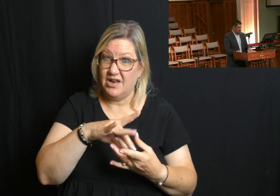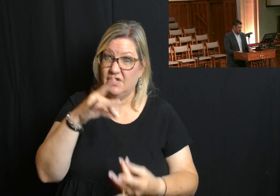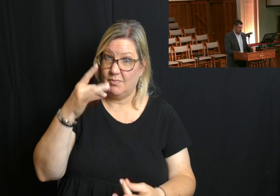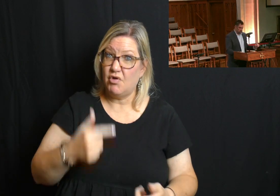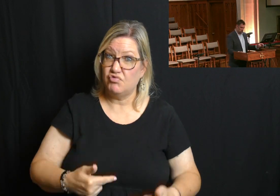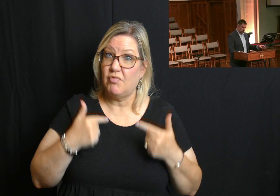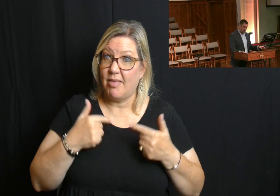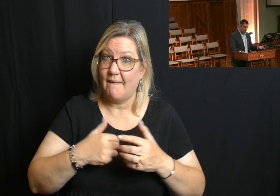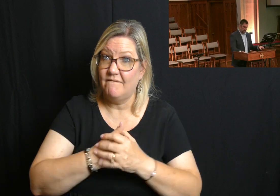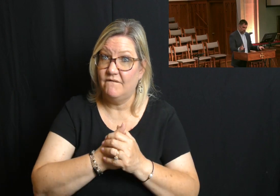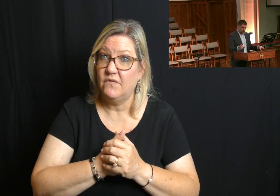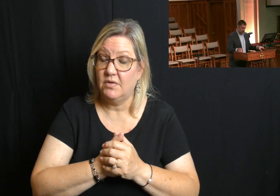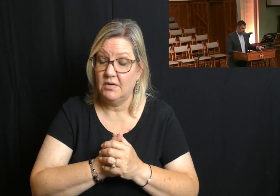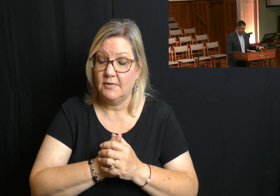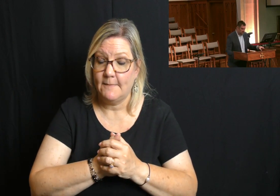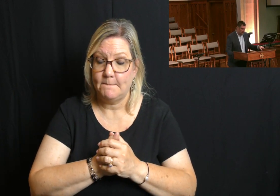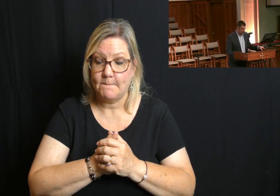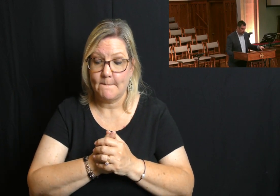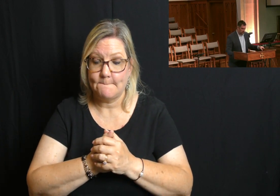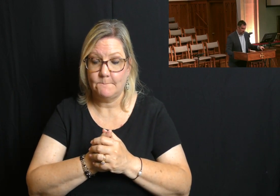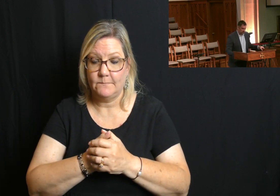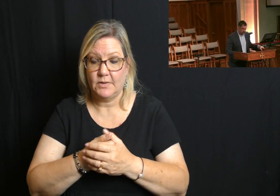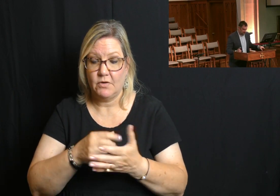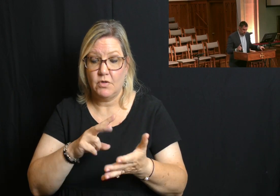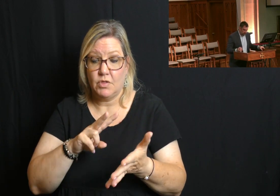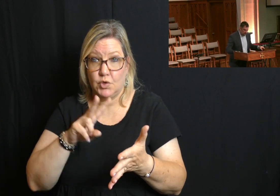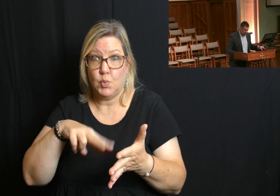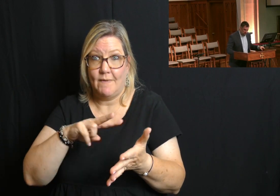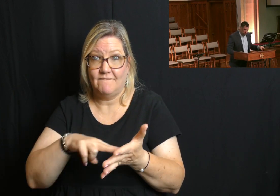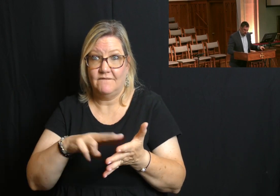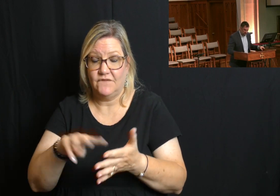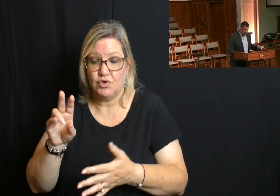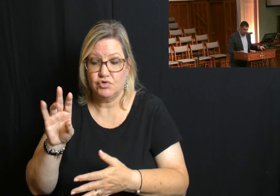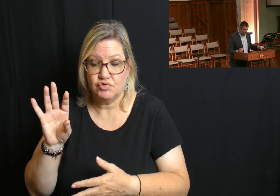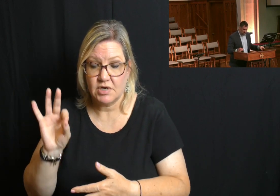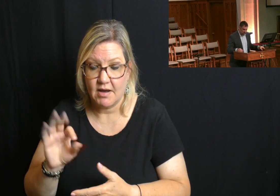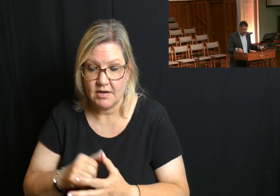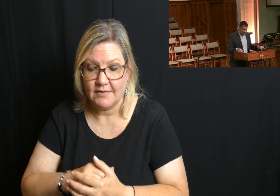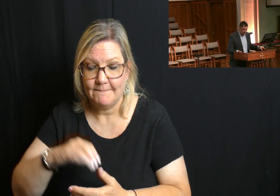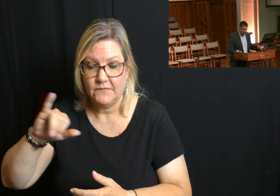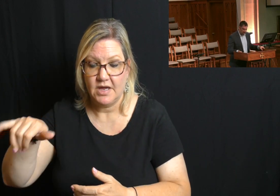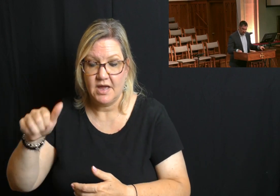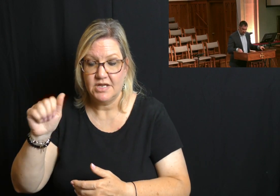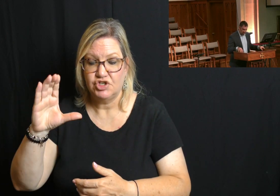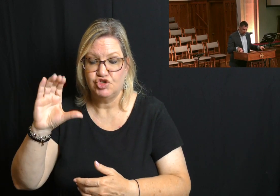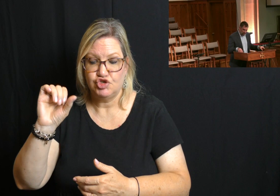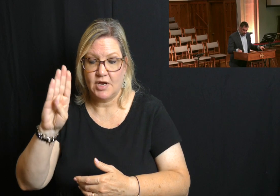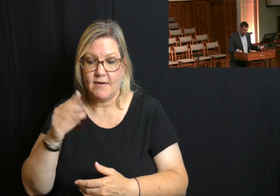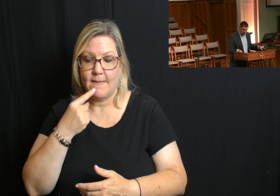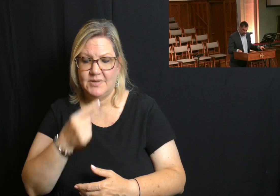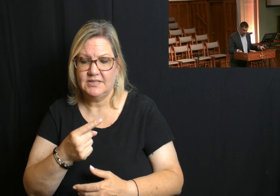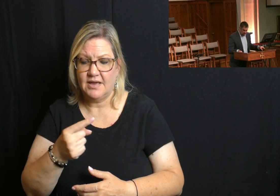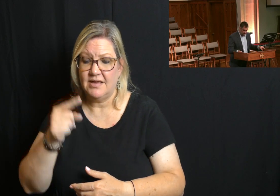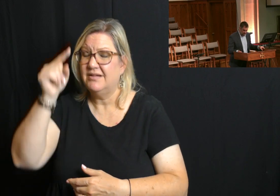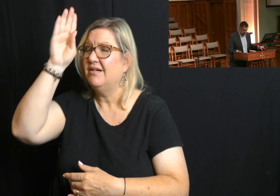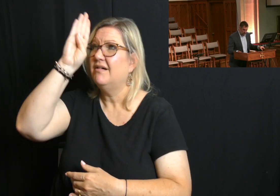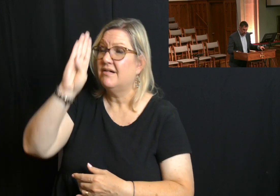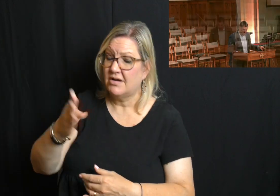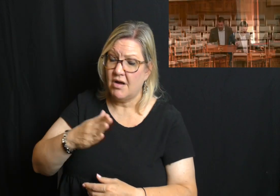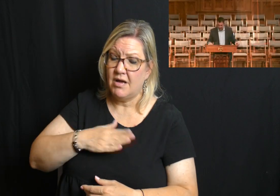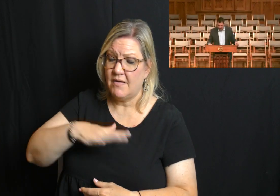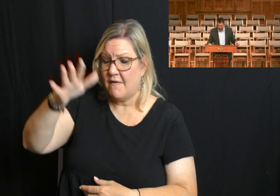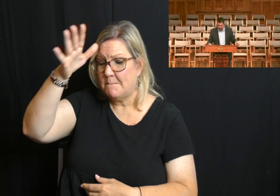It was affecting his spiritual life. Let's read verse 9. Then Jacob said, God of my father